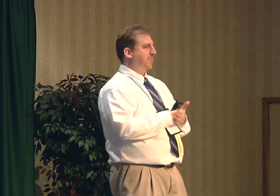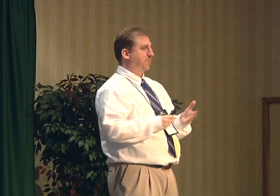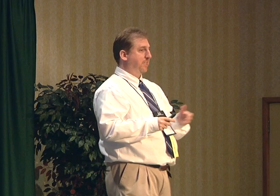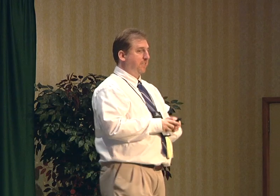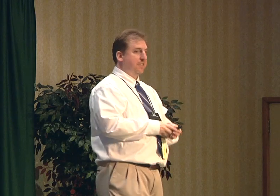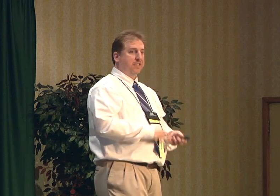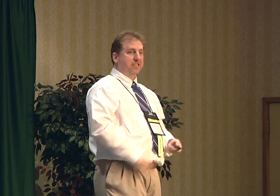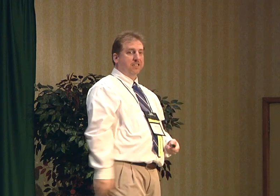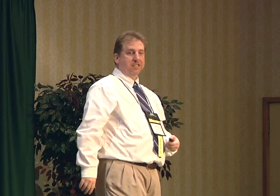So what's next?